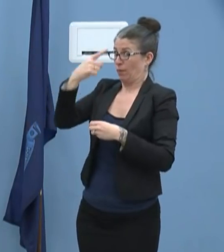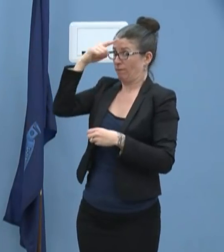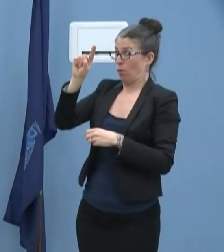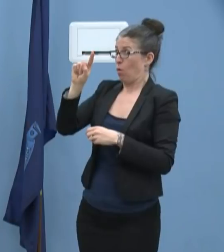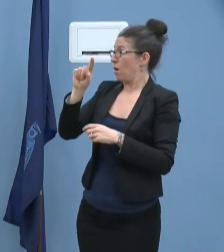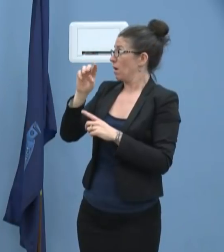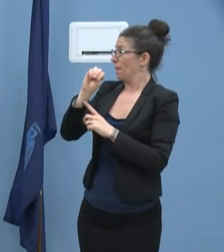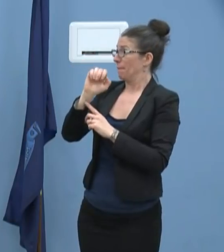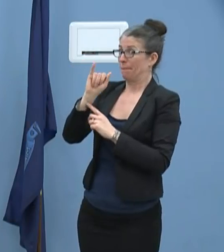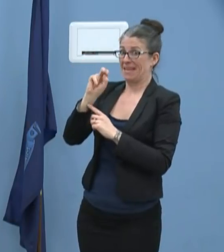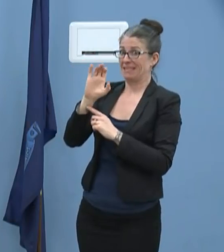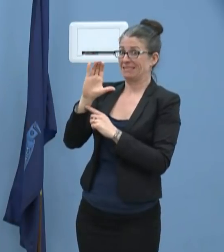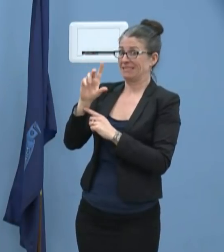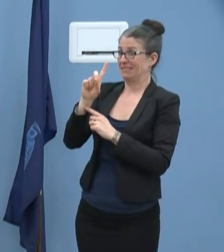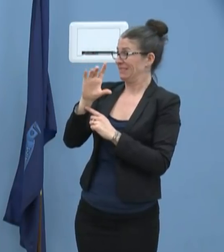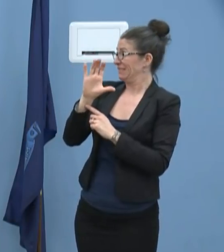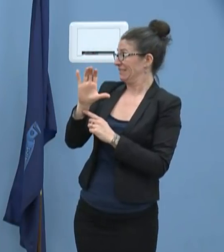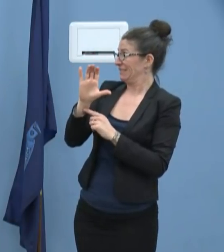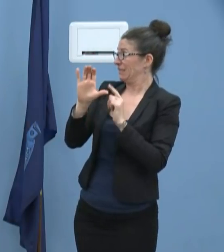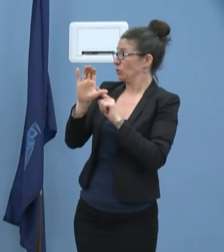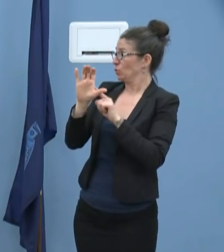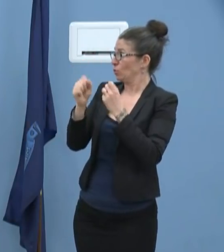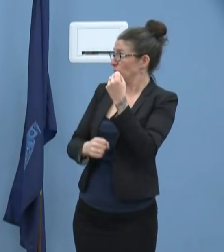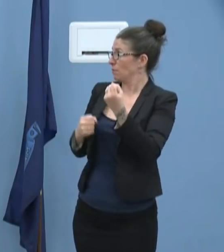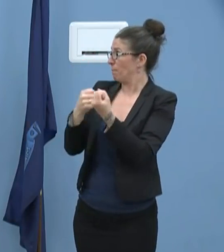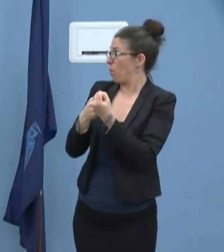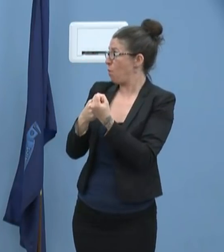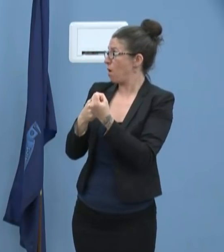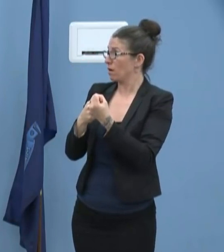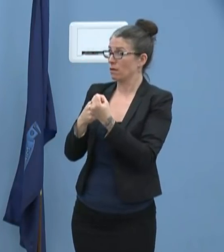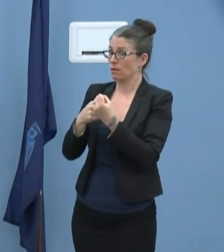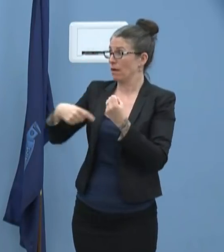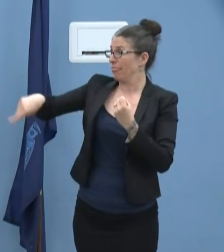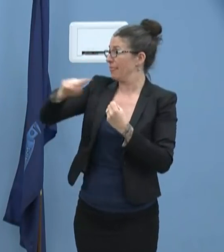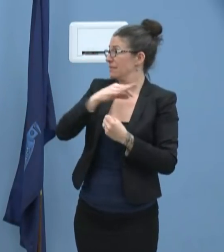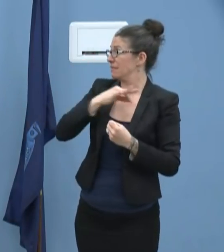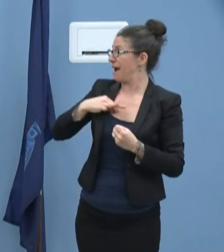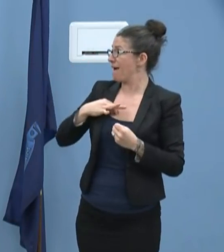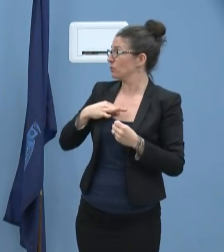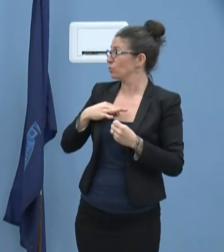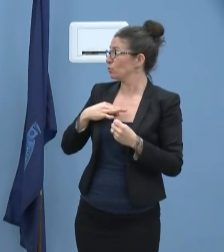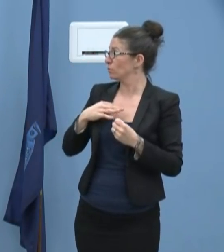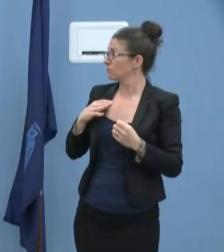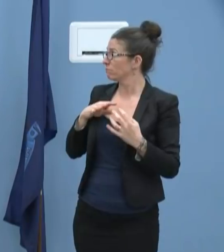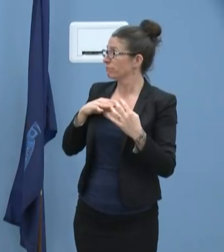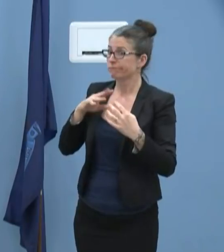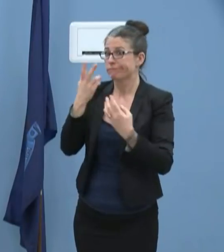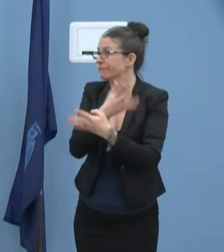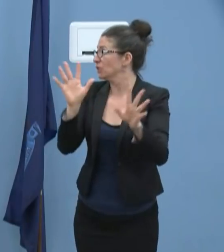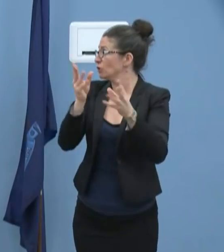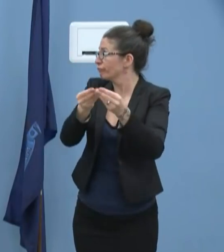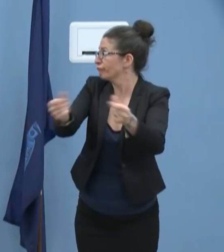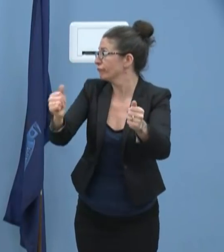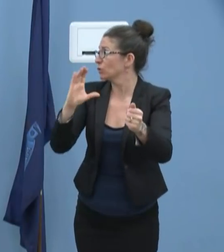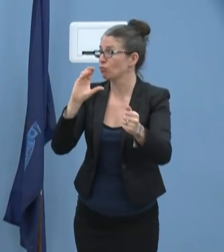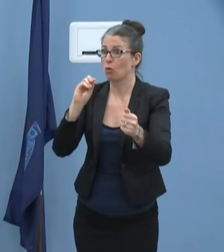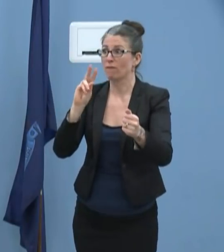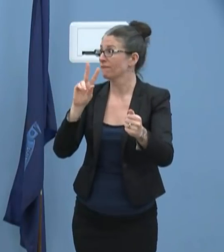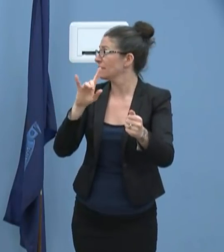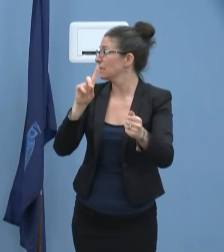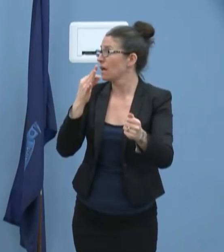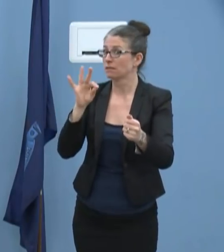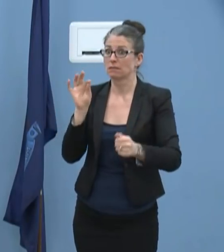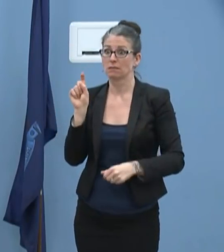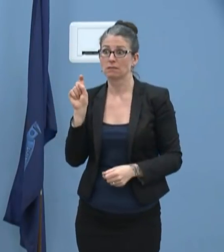you guys need to do with that money, and if it's something like hiring staff, how long does that take? Our focus for that funding is